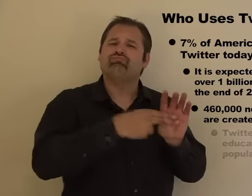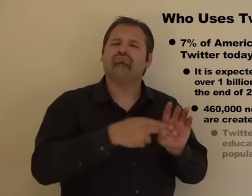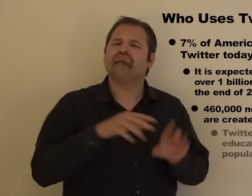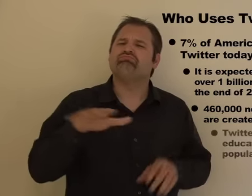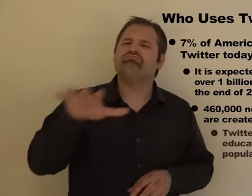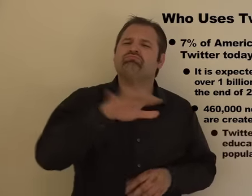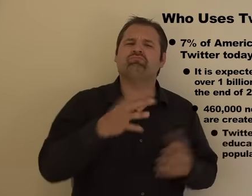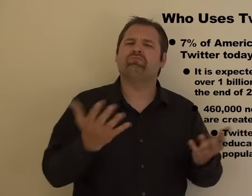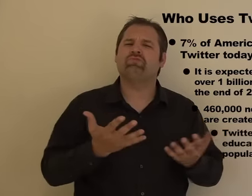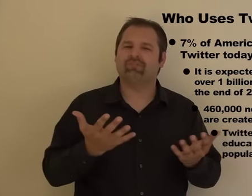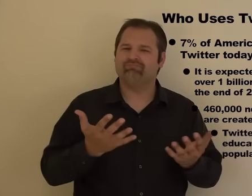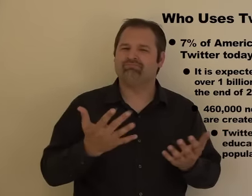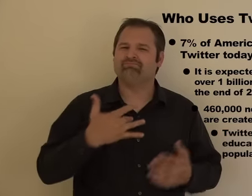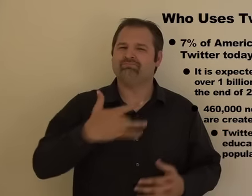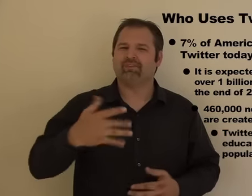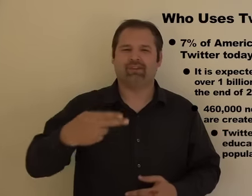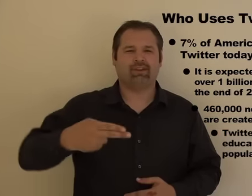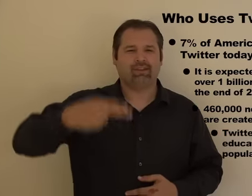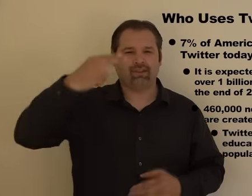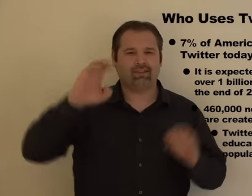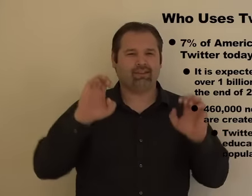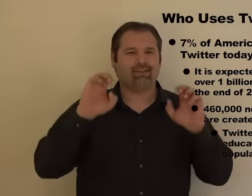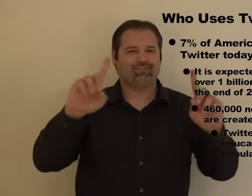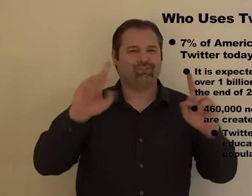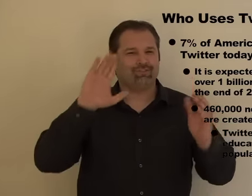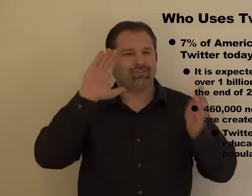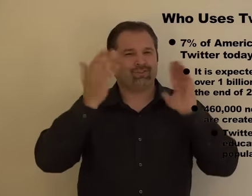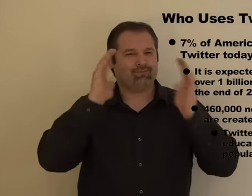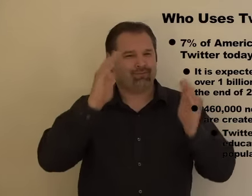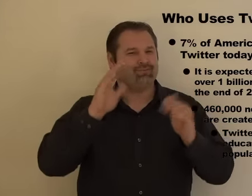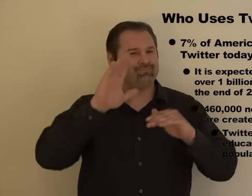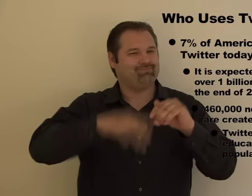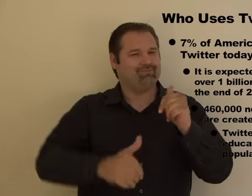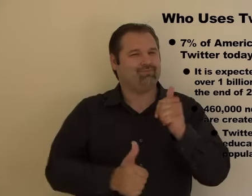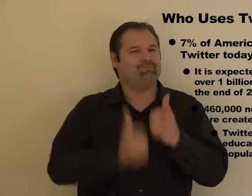And there are 460,000 new Twitter accounts created each day.